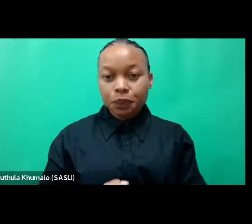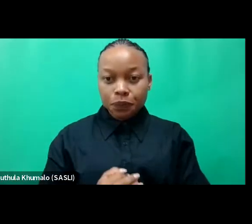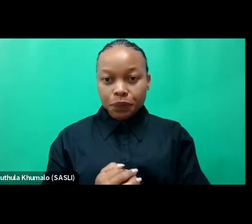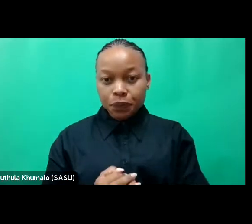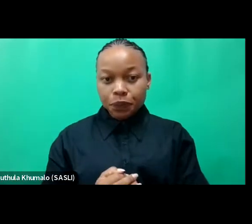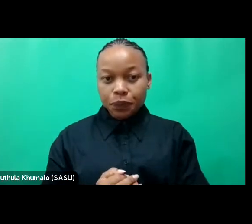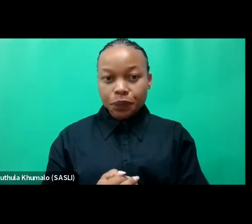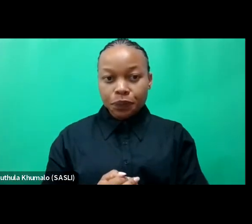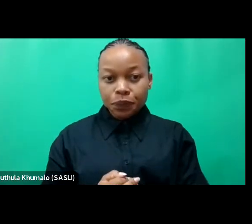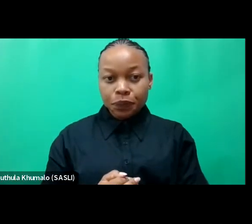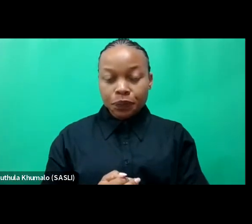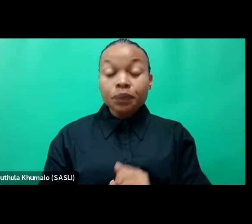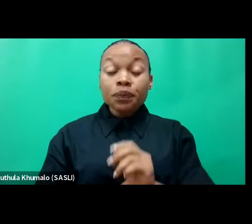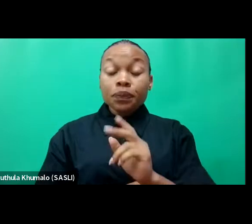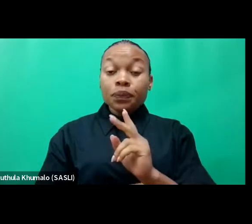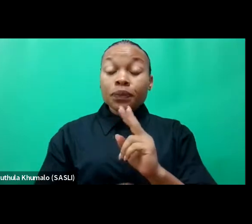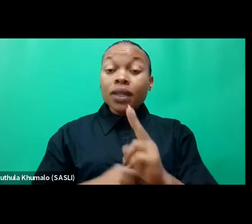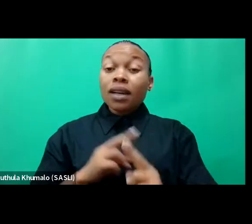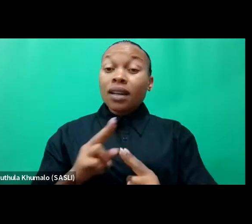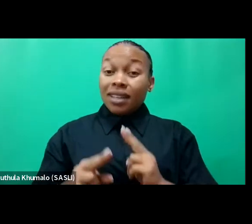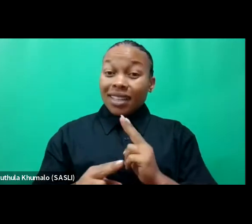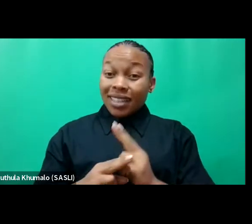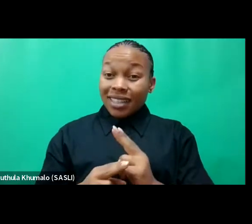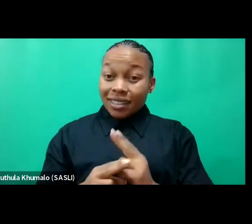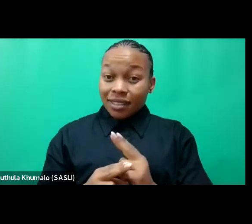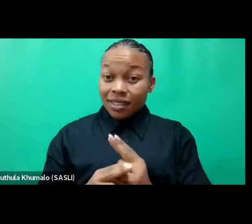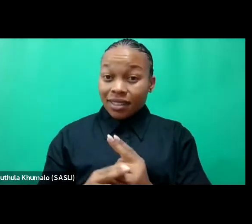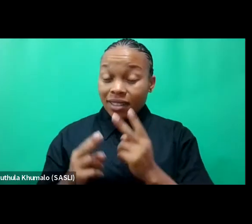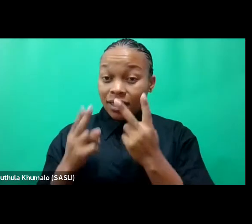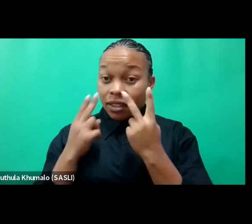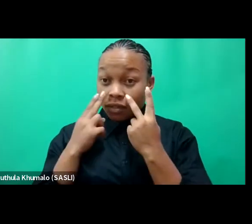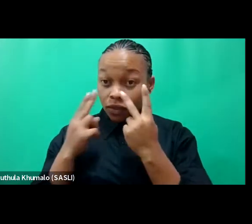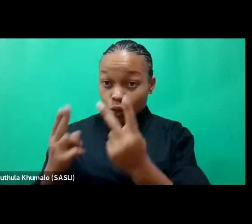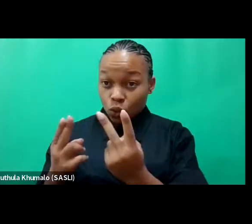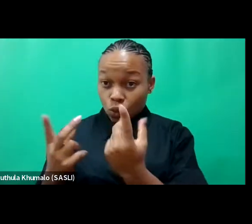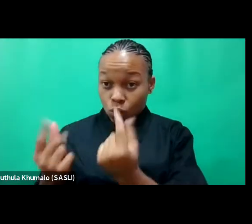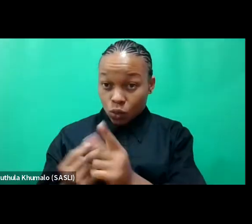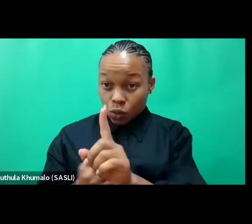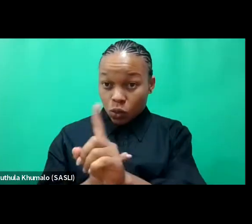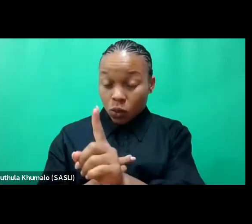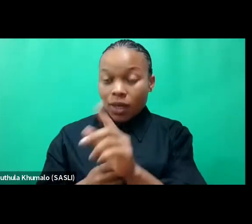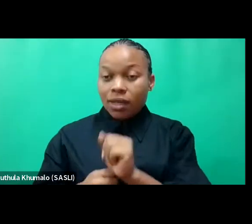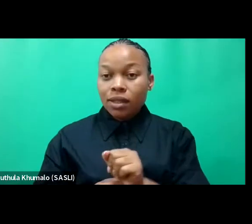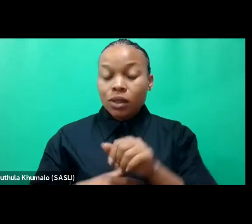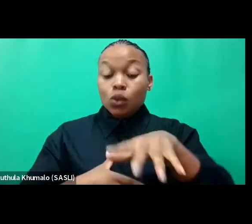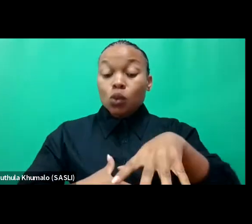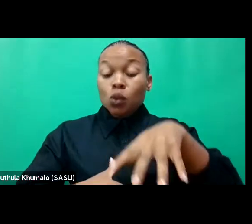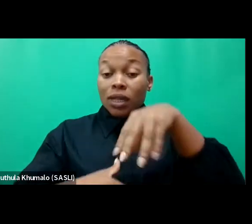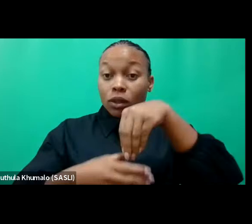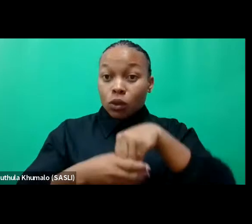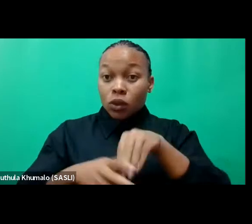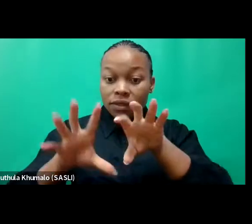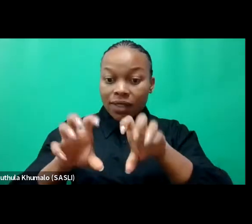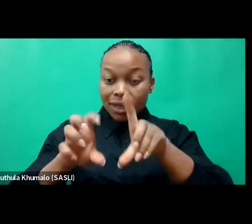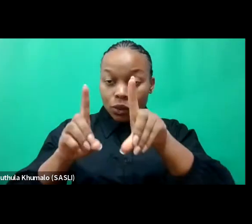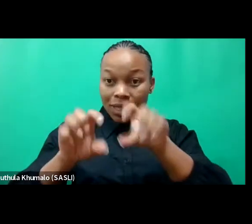And again, with the view to transition towards an inclusive education system.